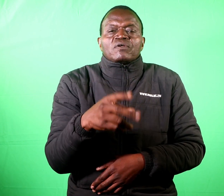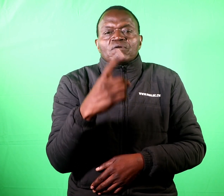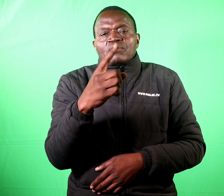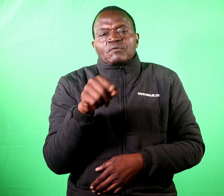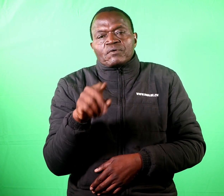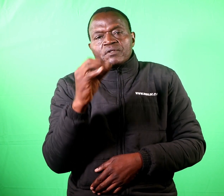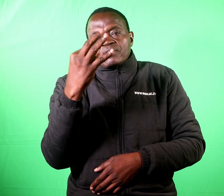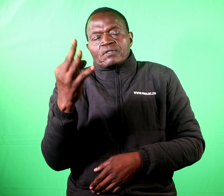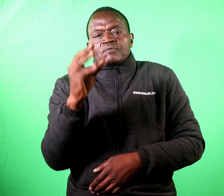21.3%,